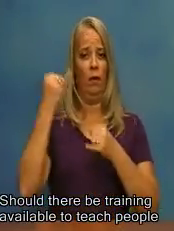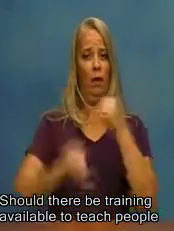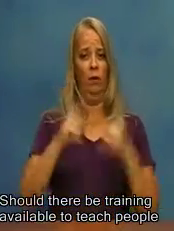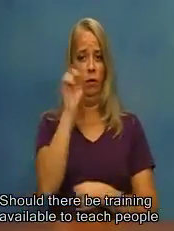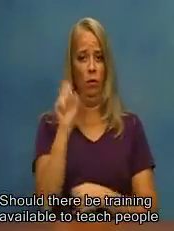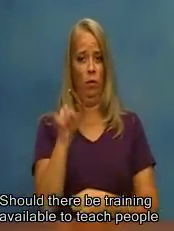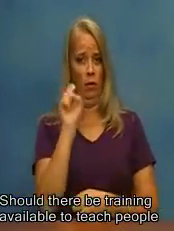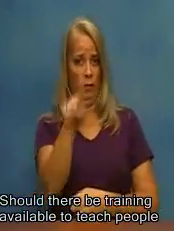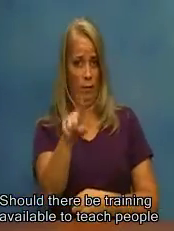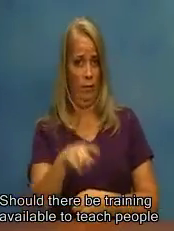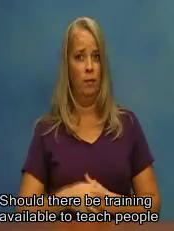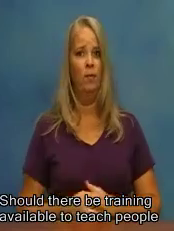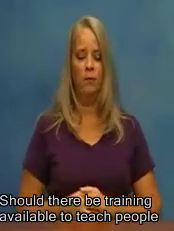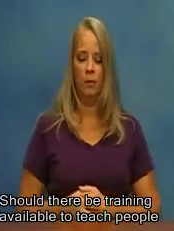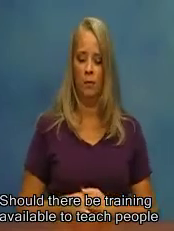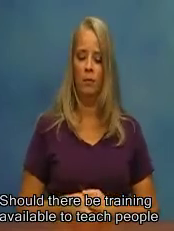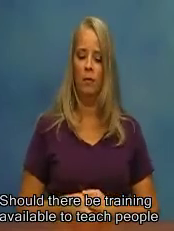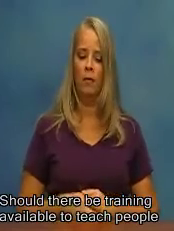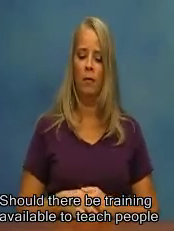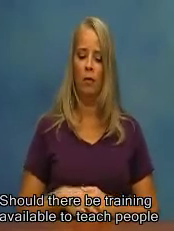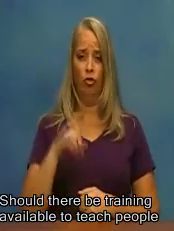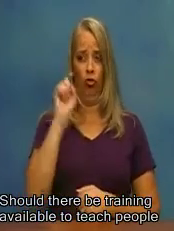Should there be training available to teach people?